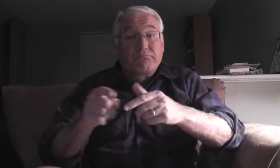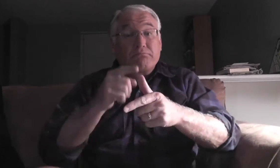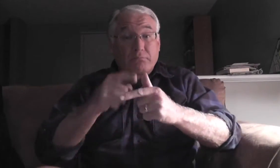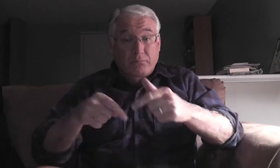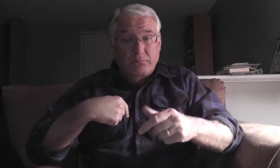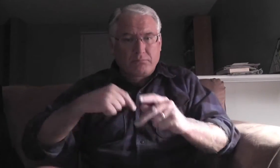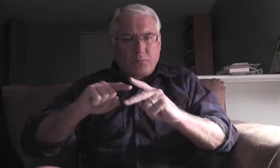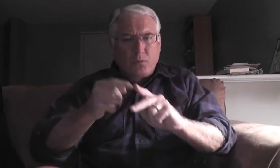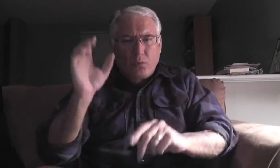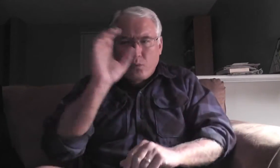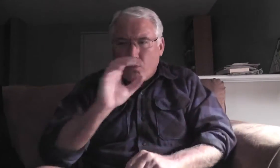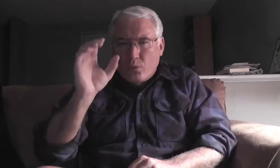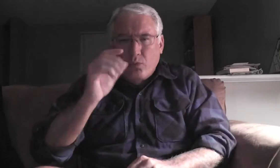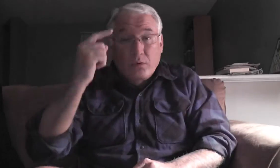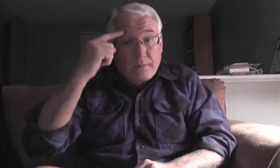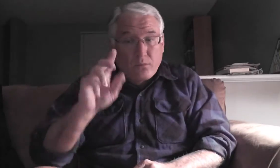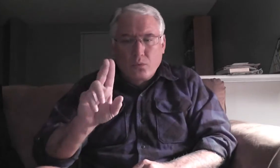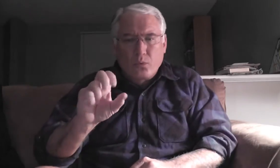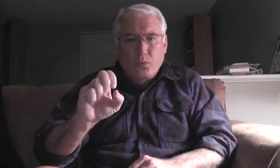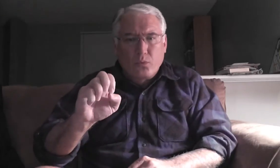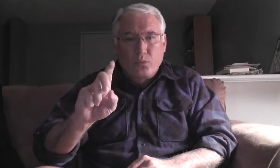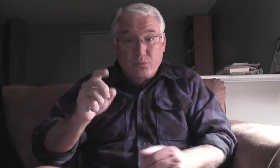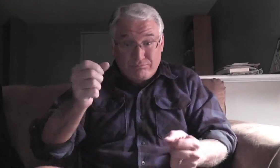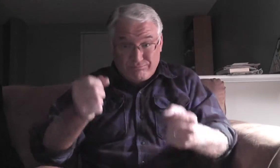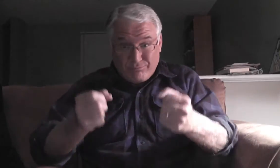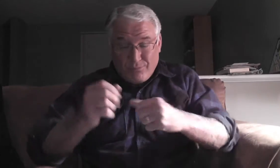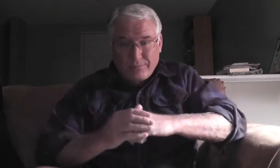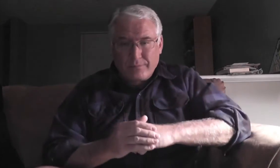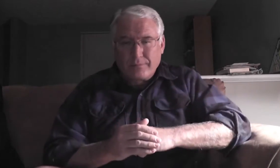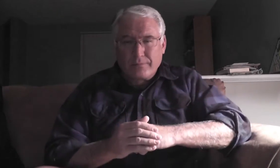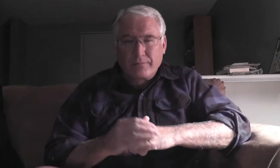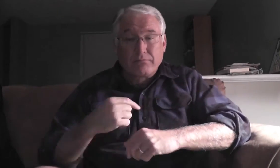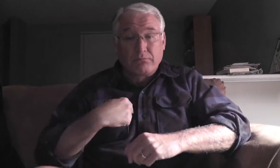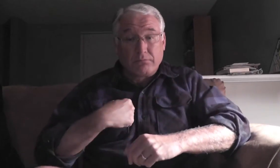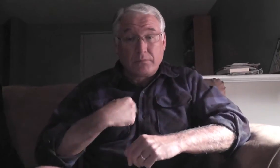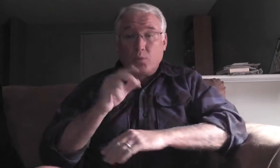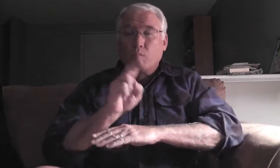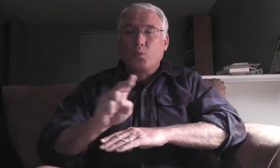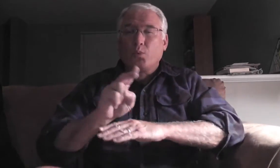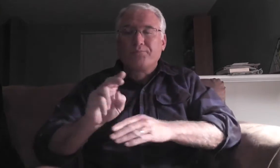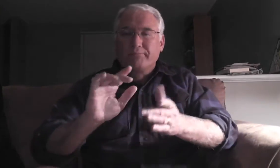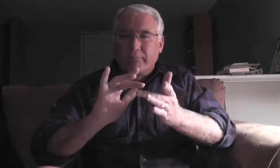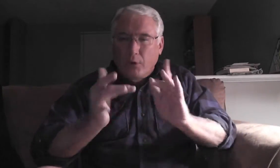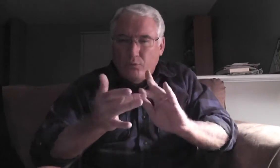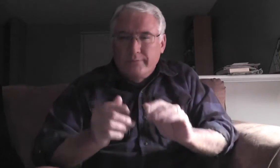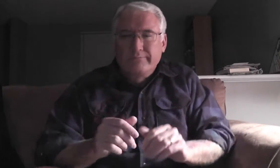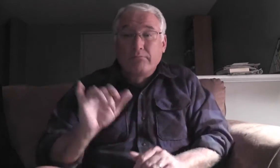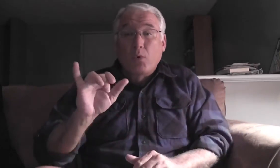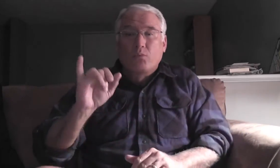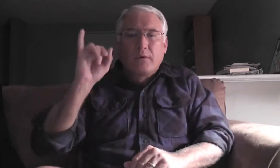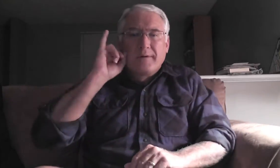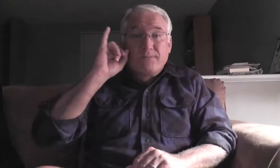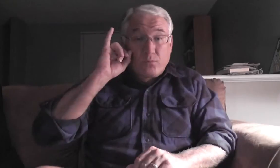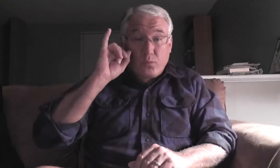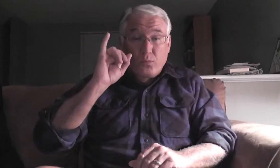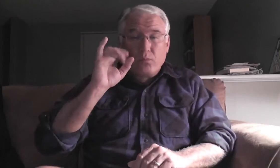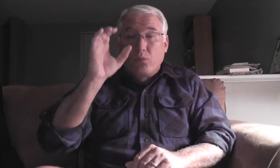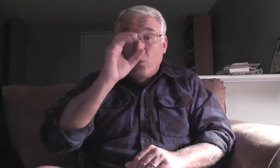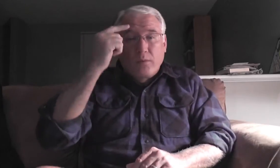weeks ago. And then I started looking for a used car. I would use the internet and also my